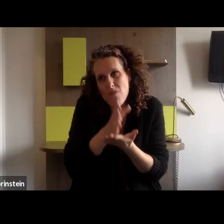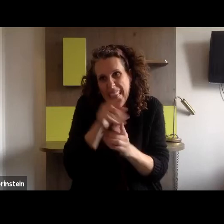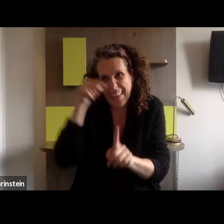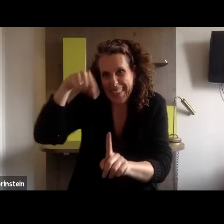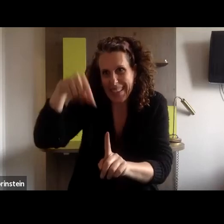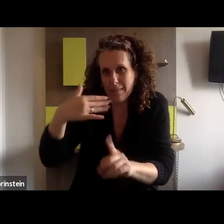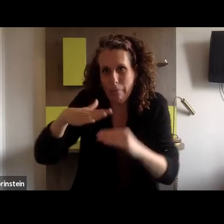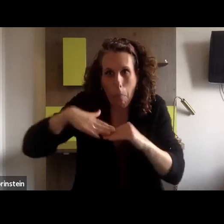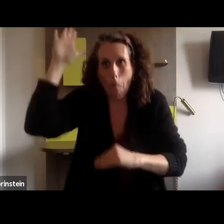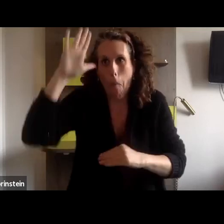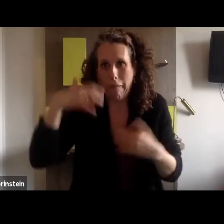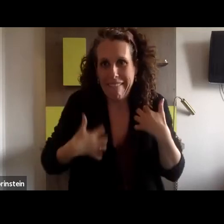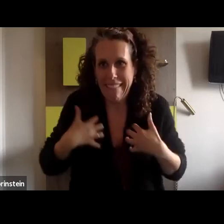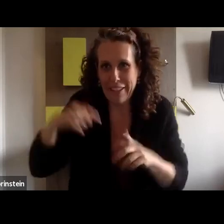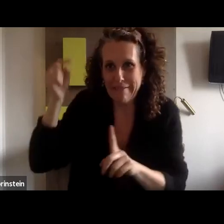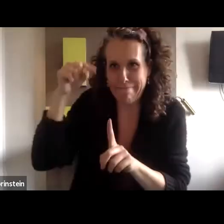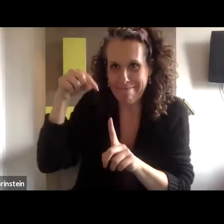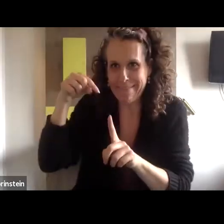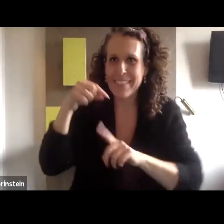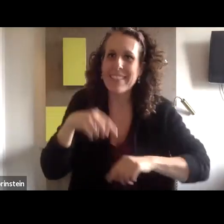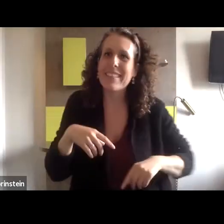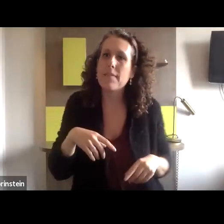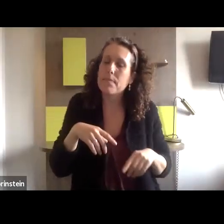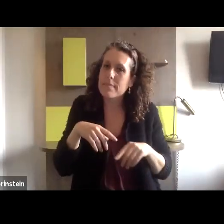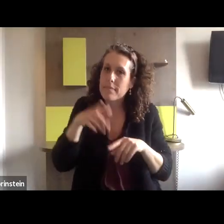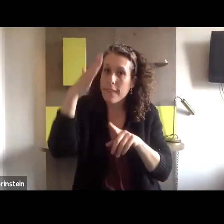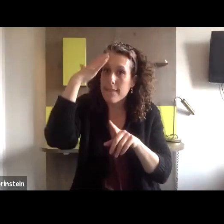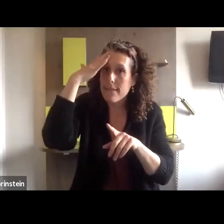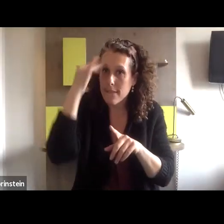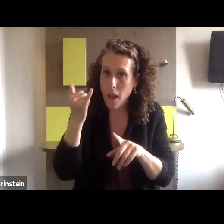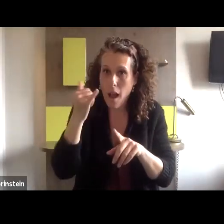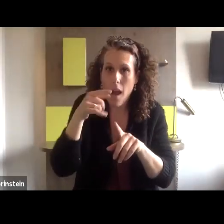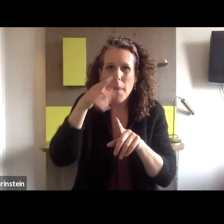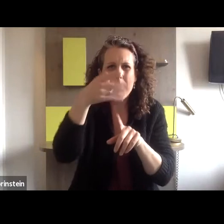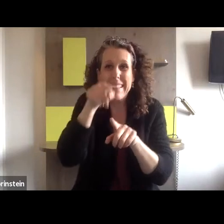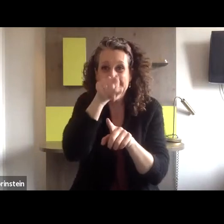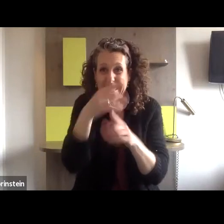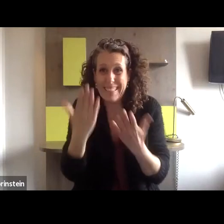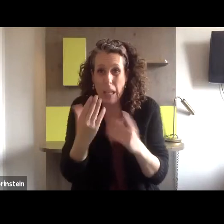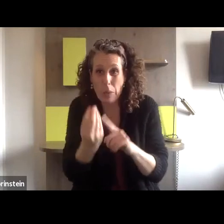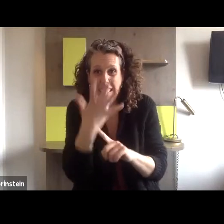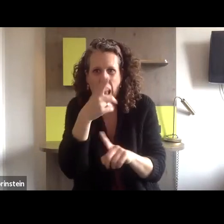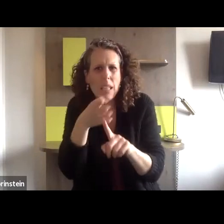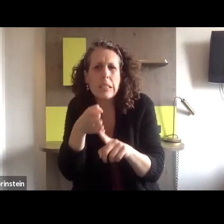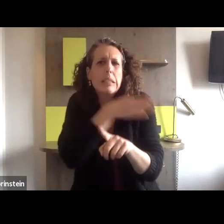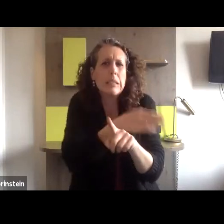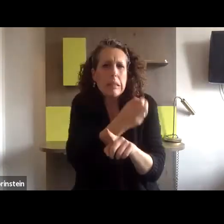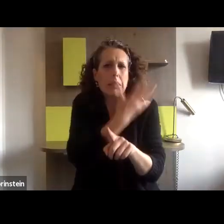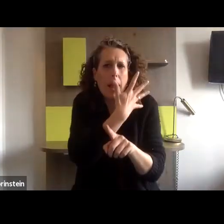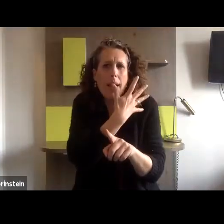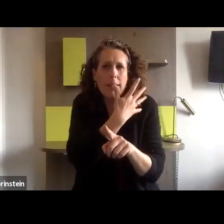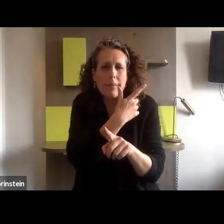interesting. So it's basically links to the slide before. It really asks like how